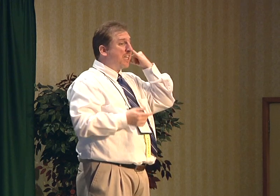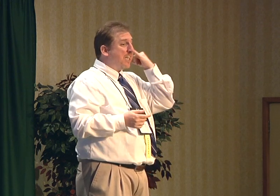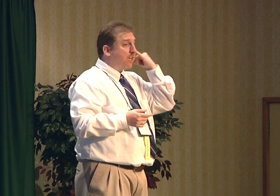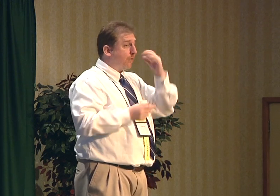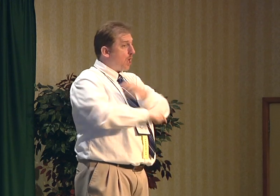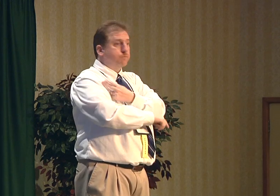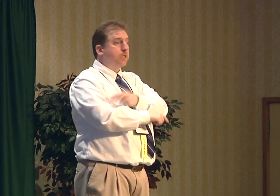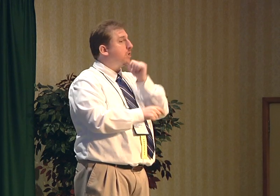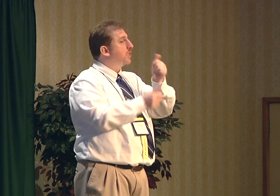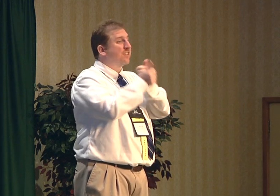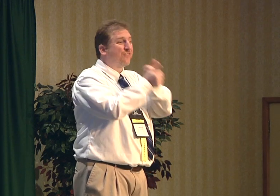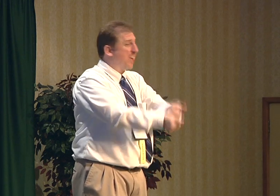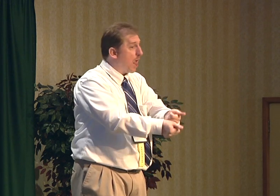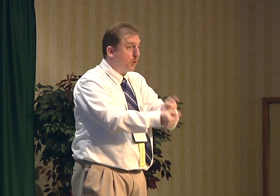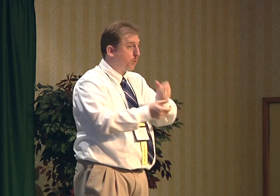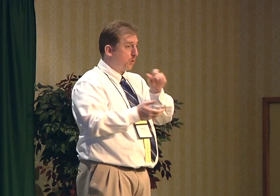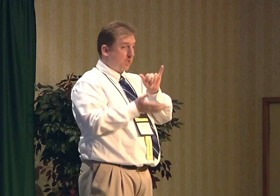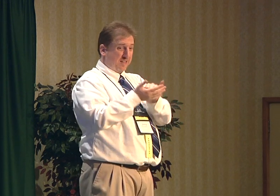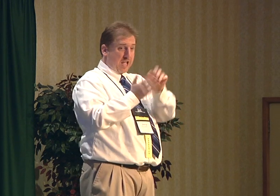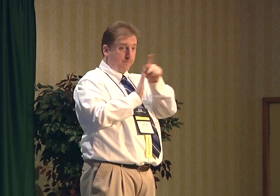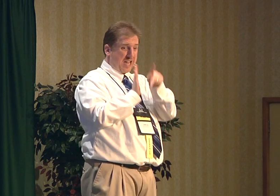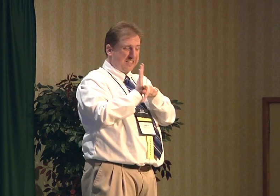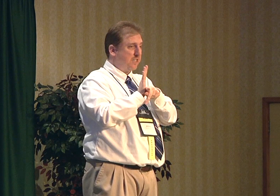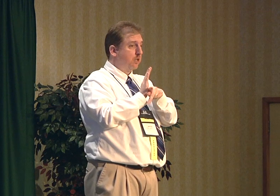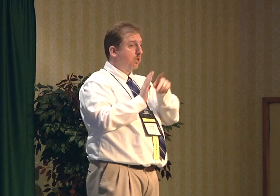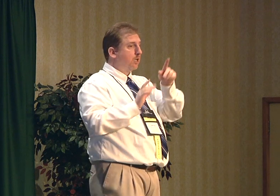that law also says that if the hospital does not follow that policy,